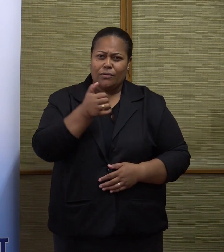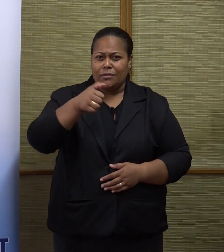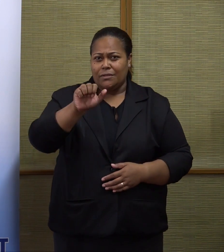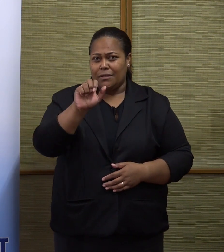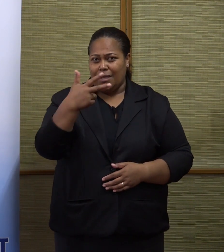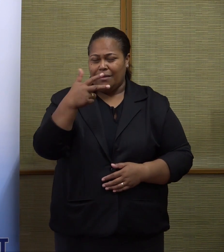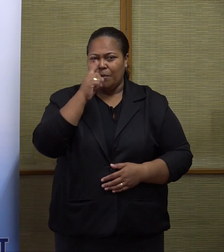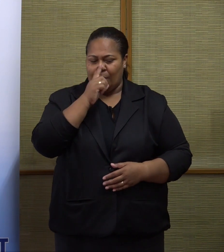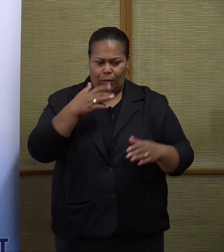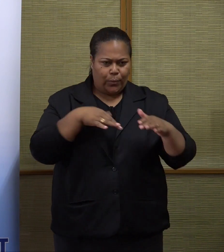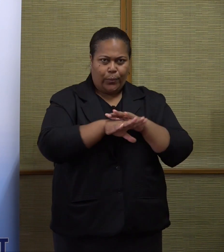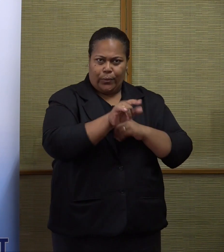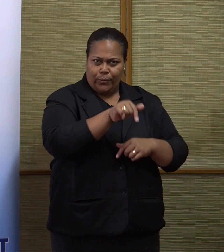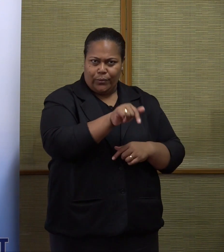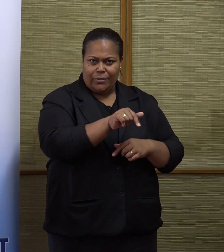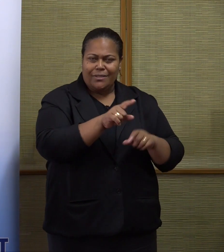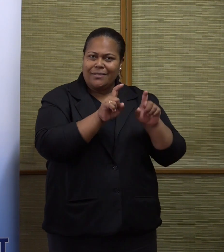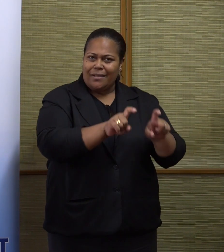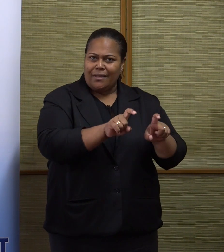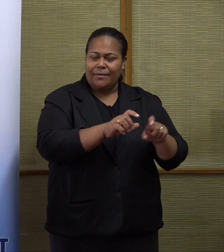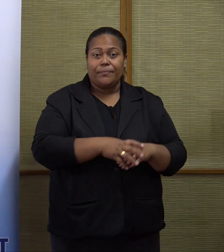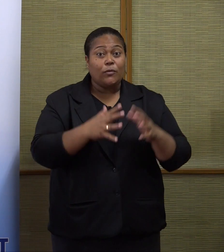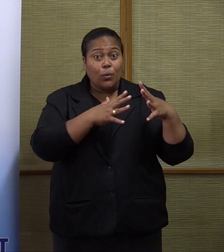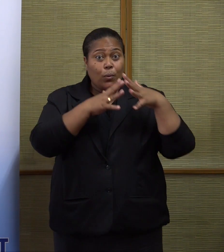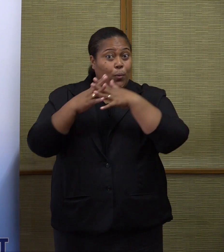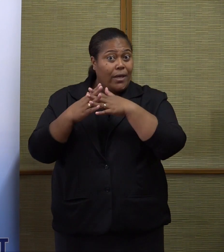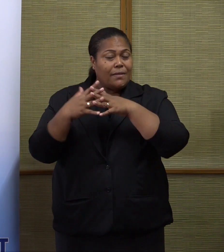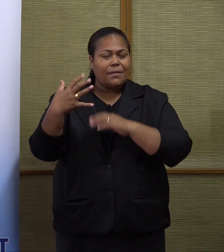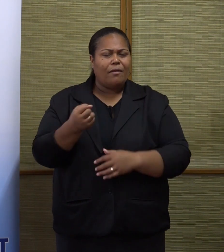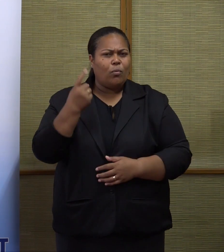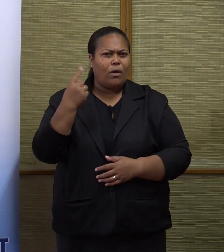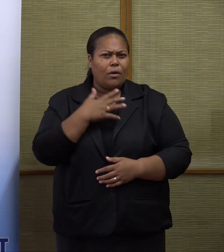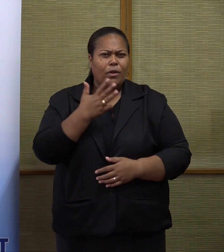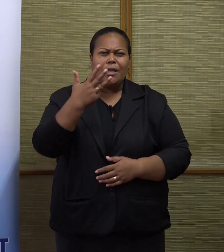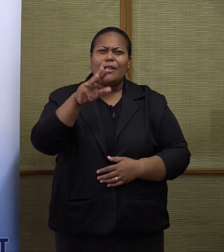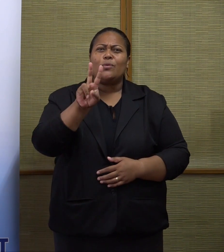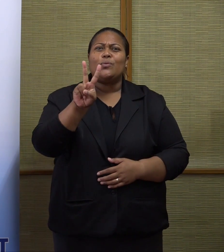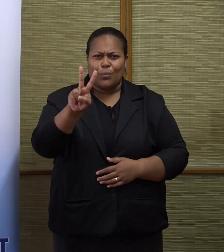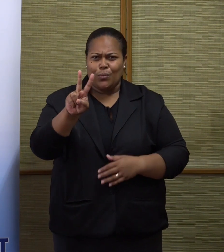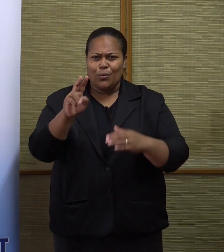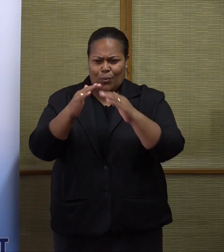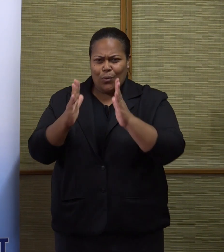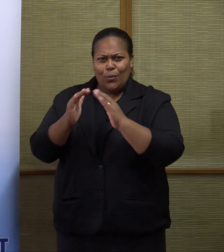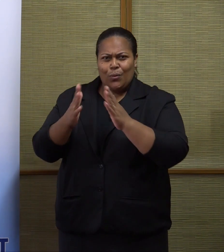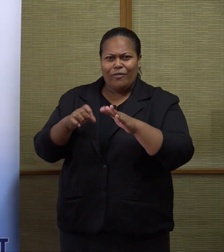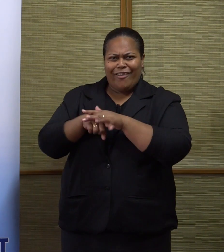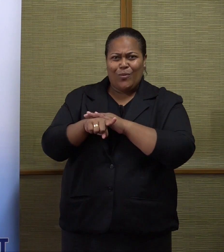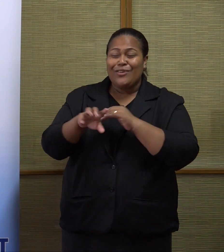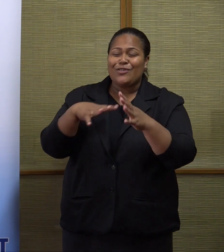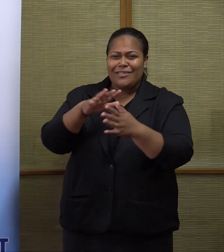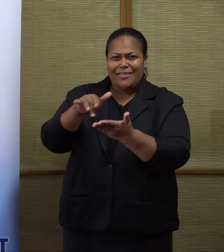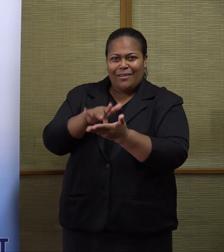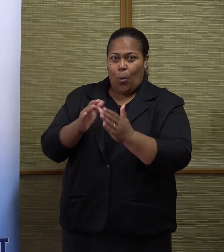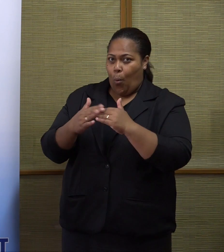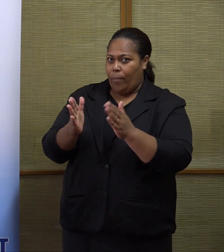3,468 evacuees. In the Western Division, we have 192 evacuation center open with